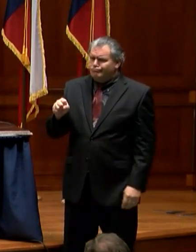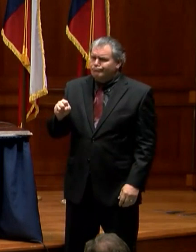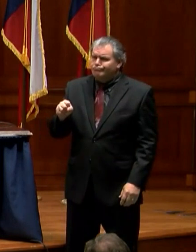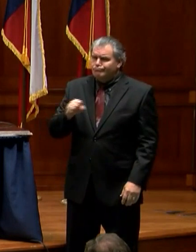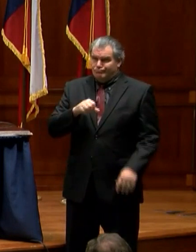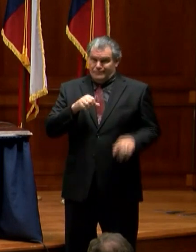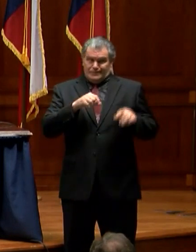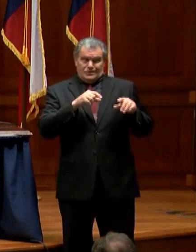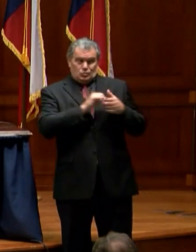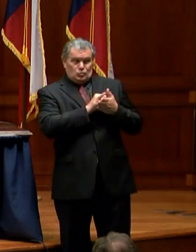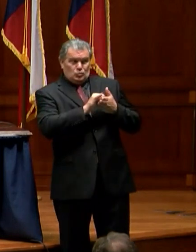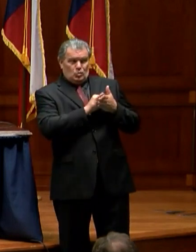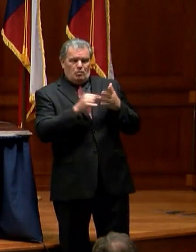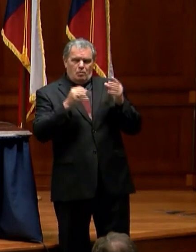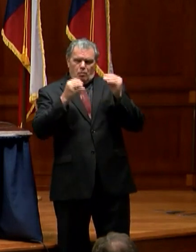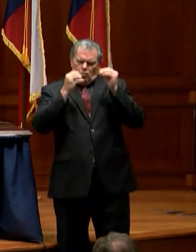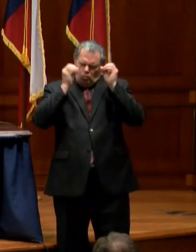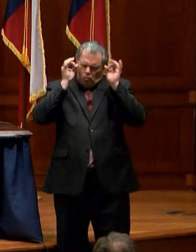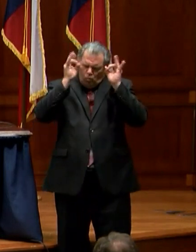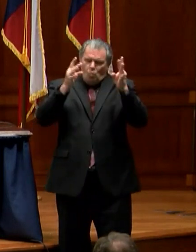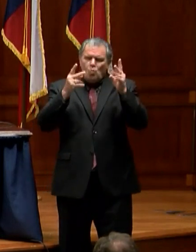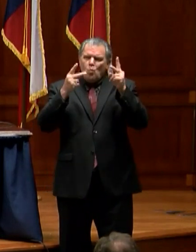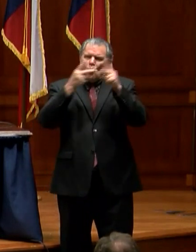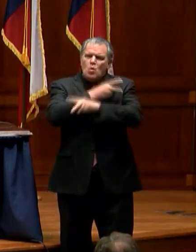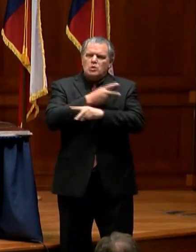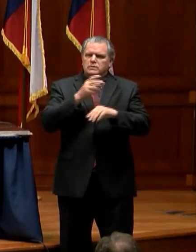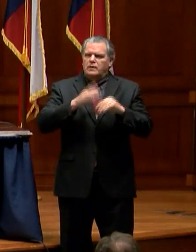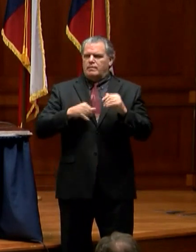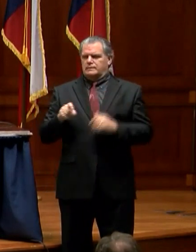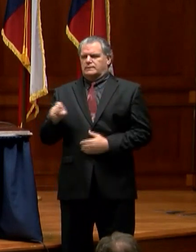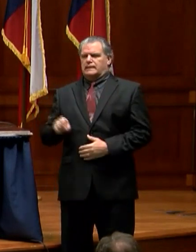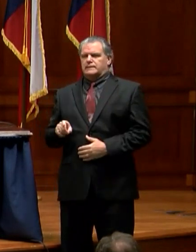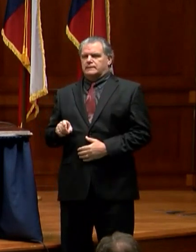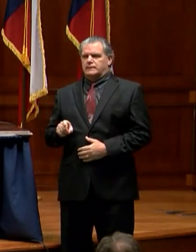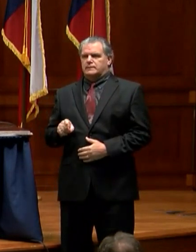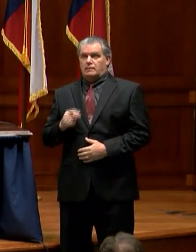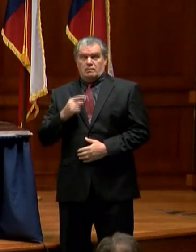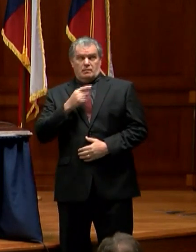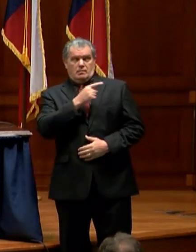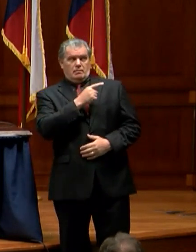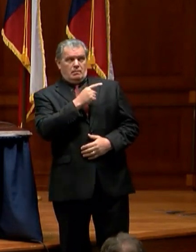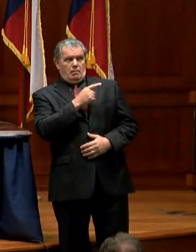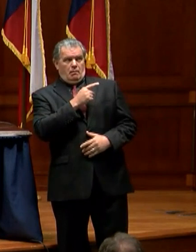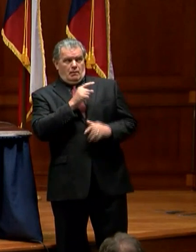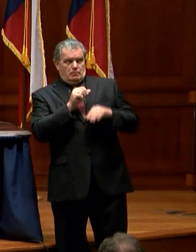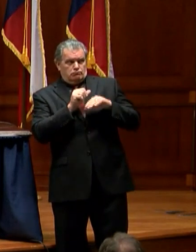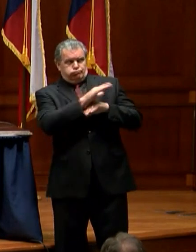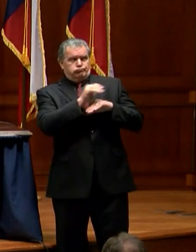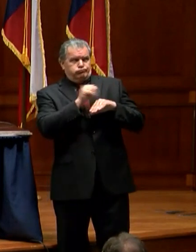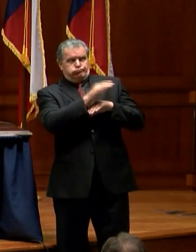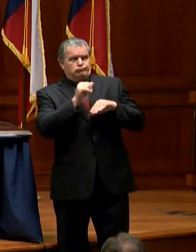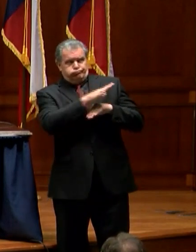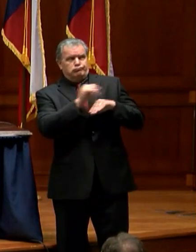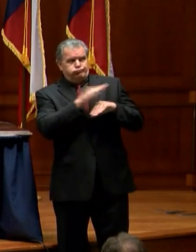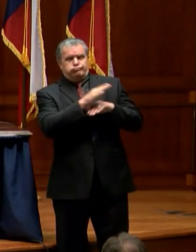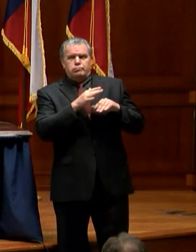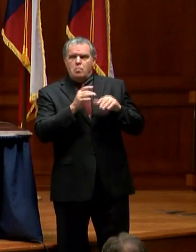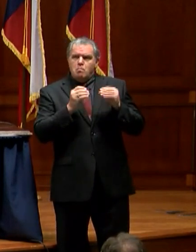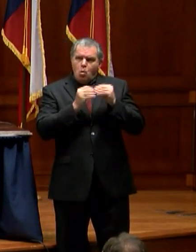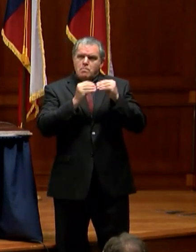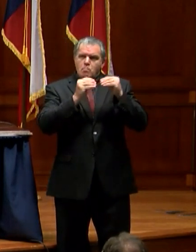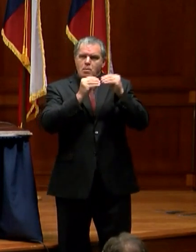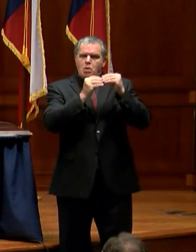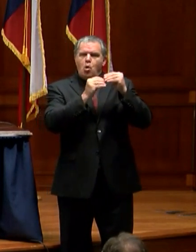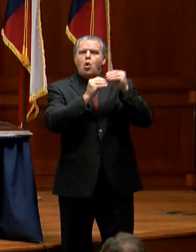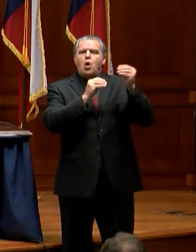more deadly situation than what Texas has had. As a result, they have received more early on testing